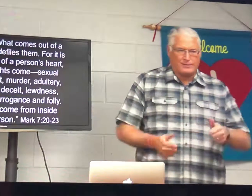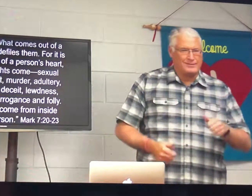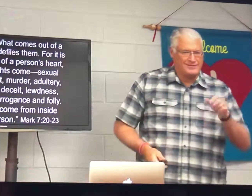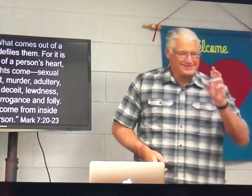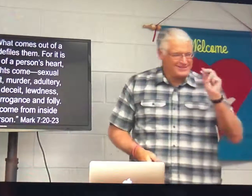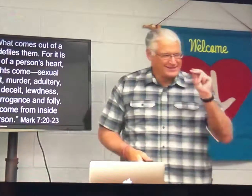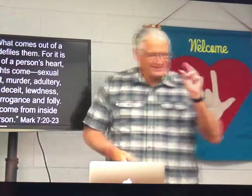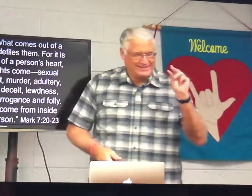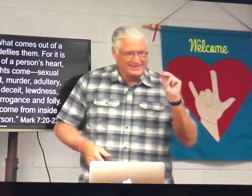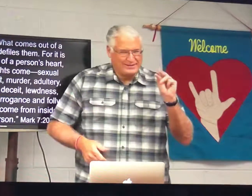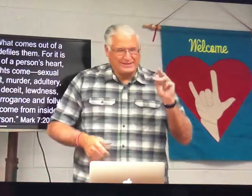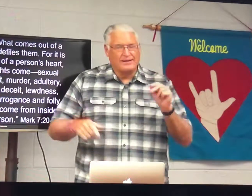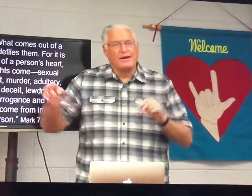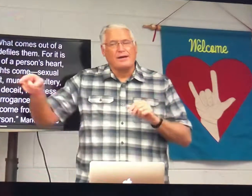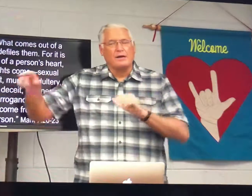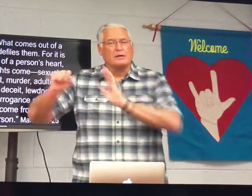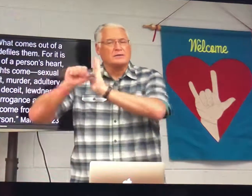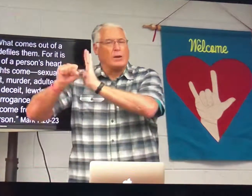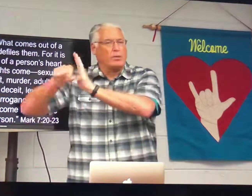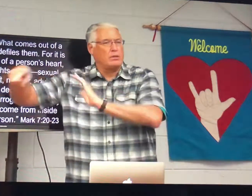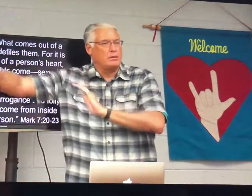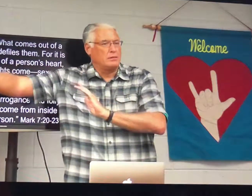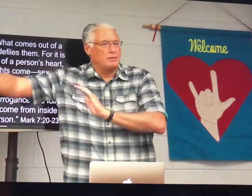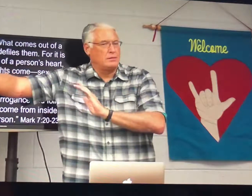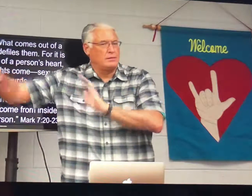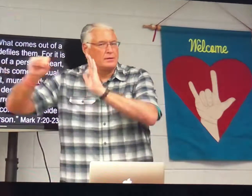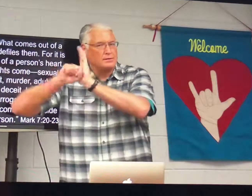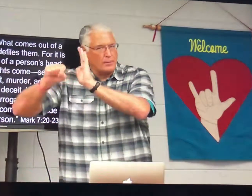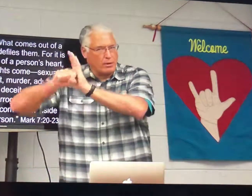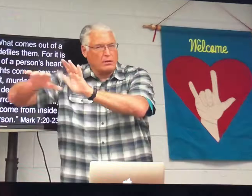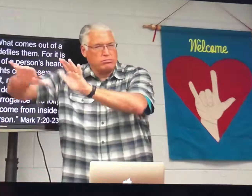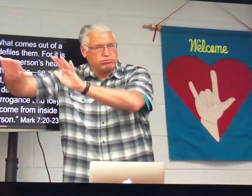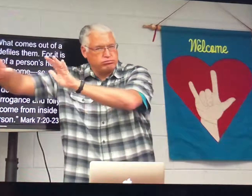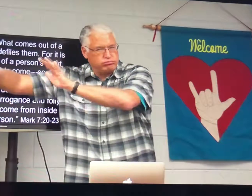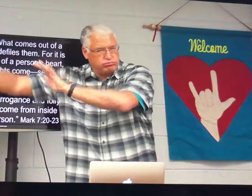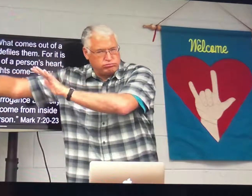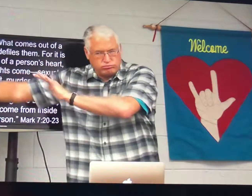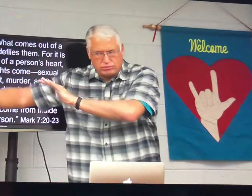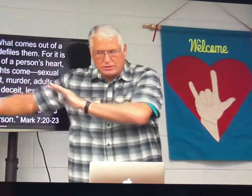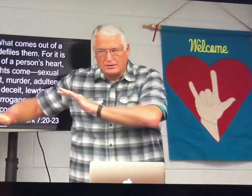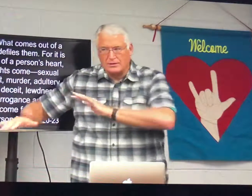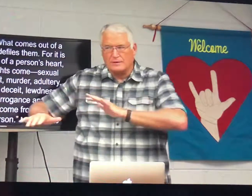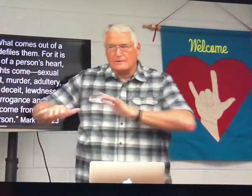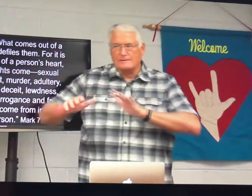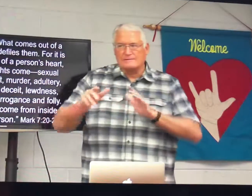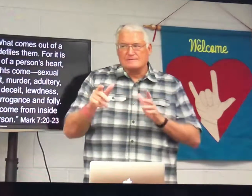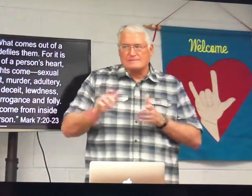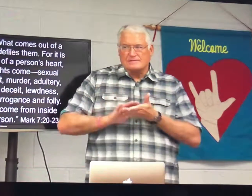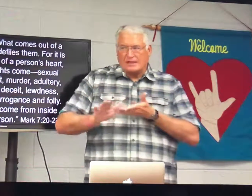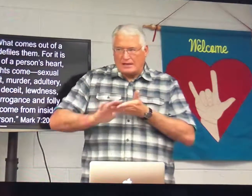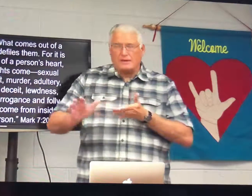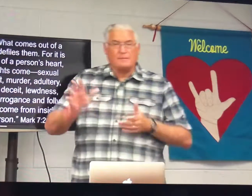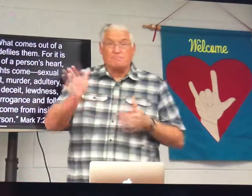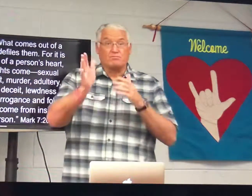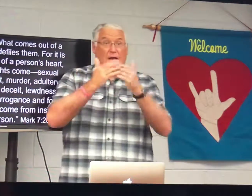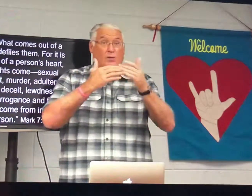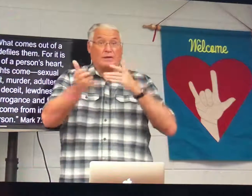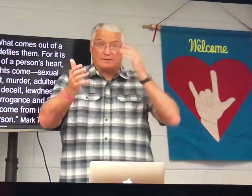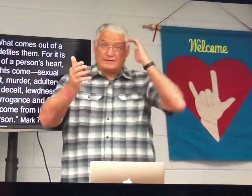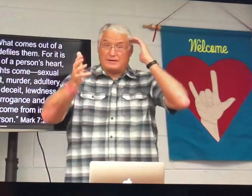For those restless spirits, and for those who thirst for more, Coors Light is colder, cleaner, and crisper. To refresh you for